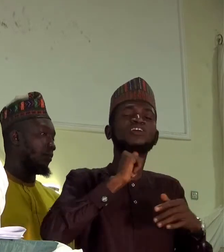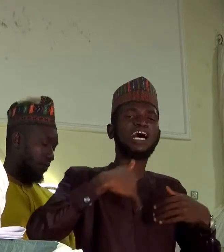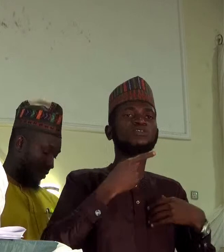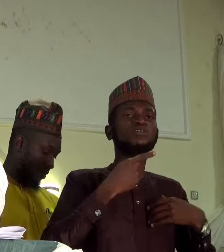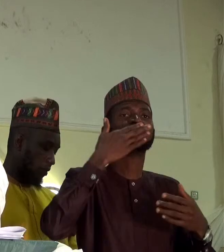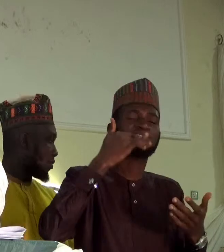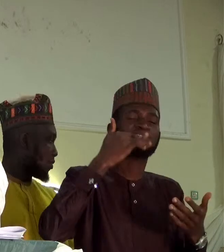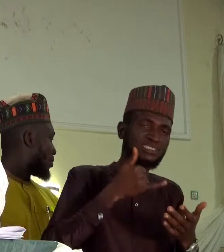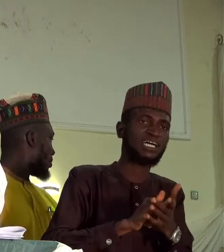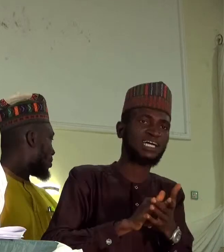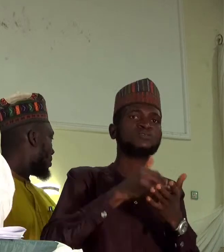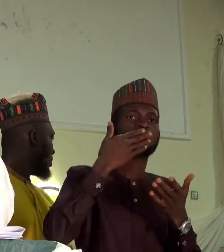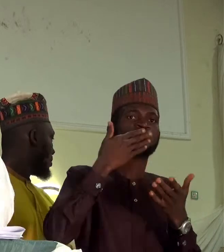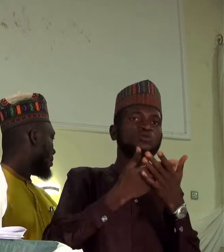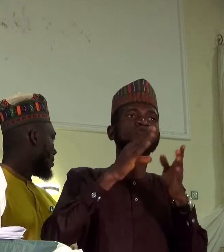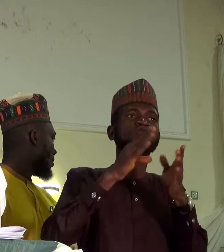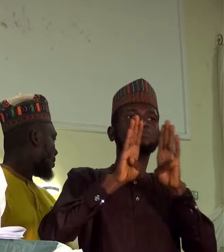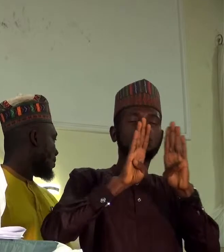Molo is the best.